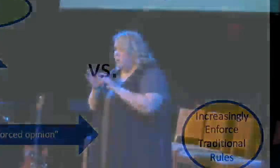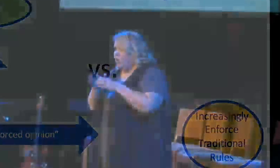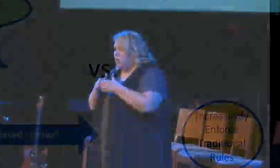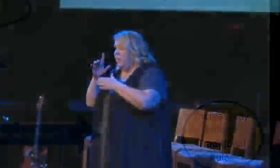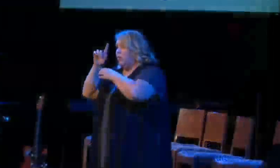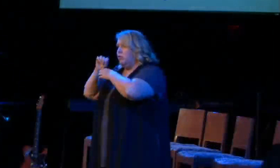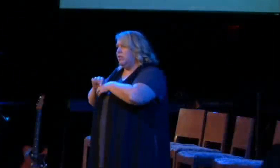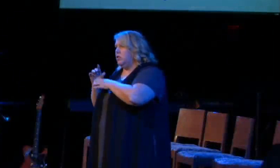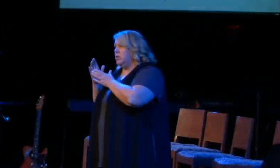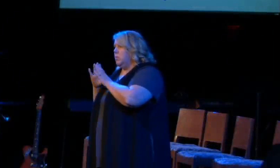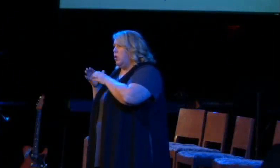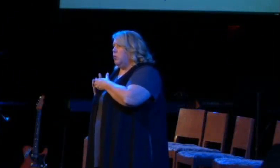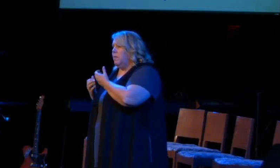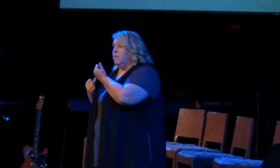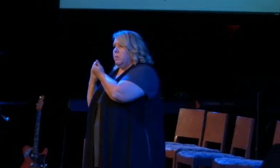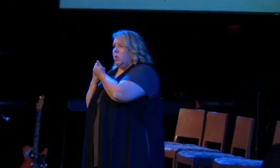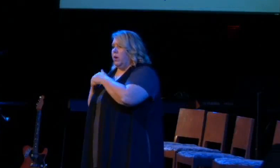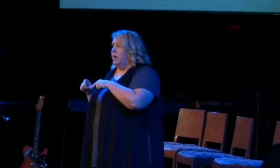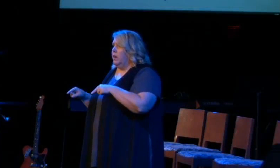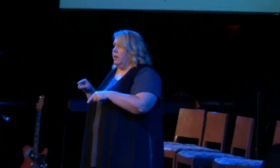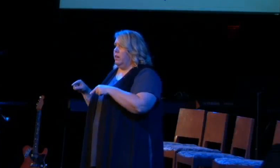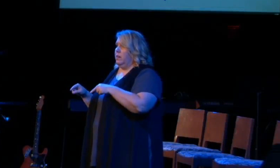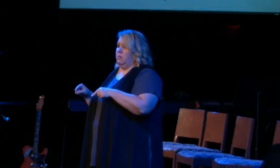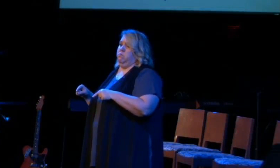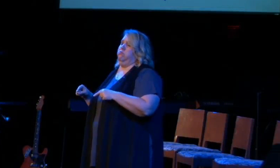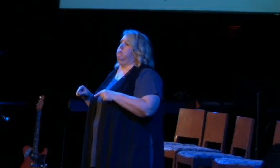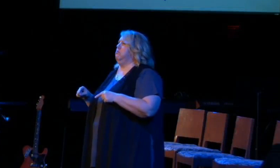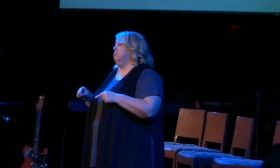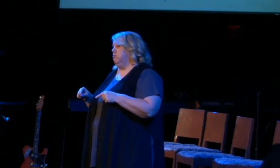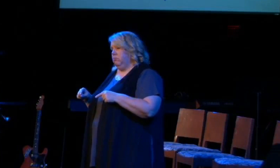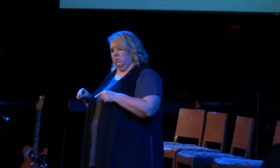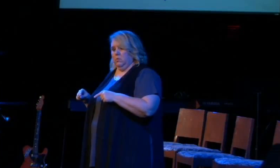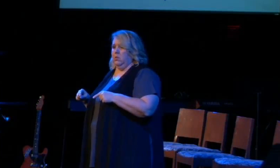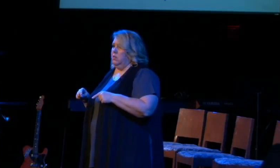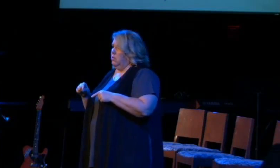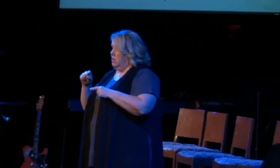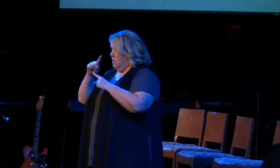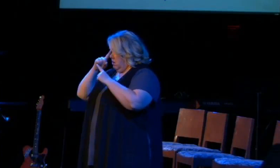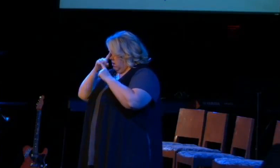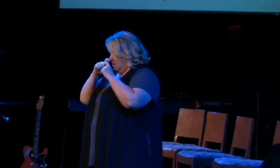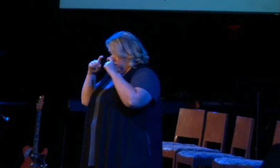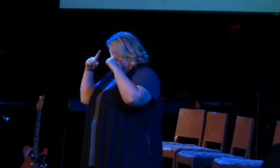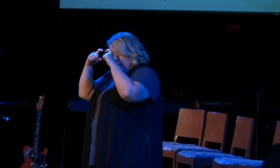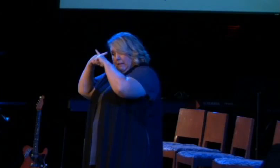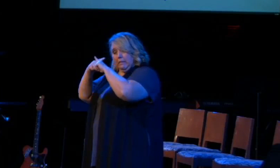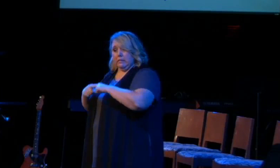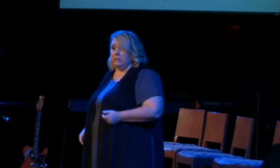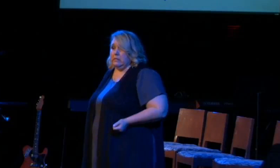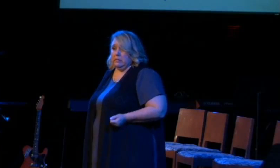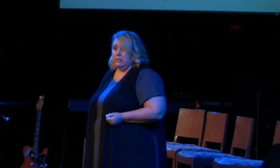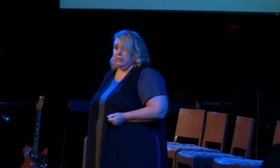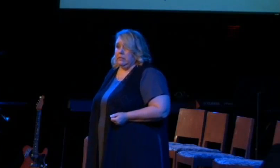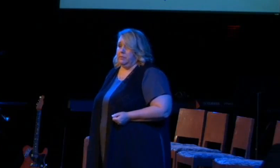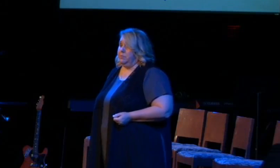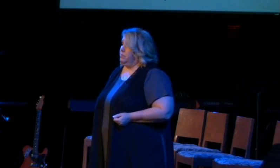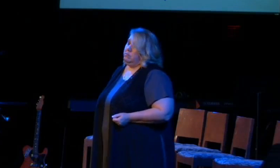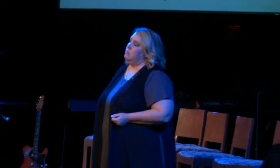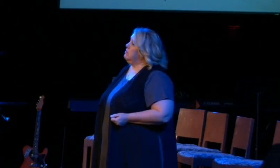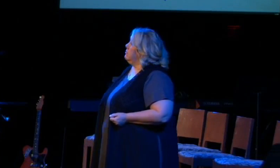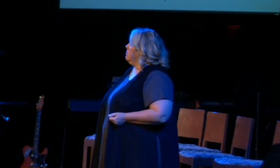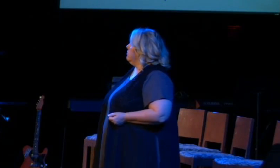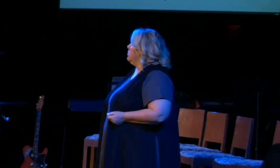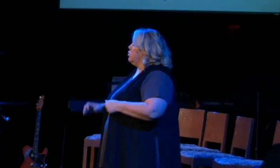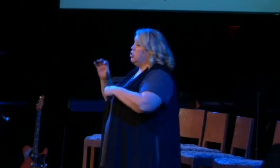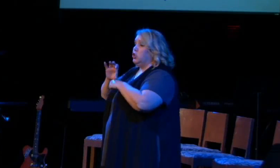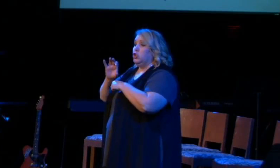plan that a minority had supported, they are both far more complicated. So one of the things that the